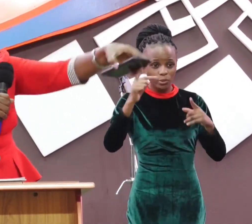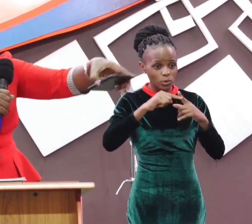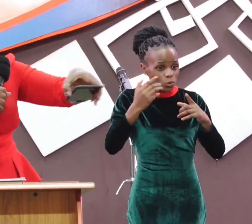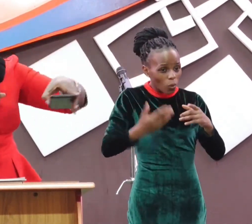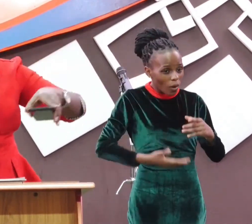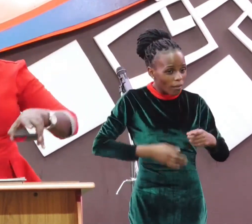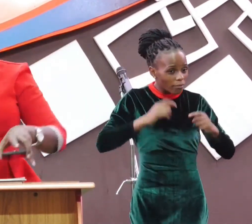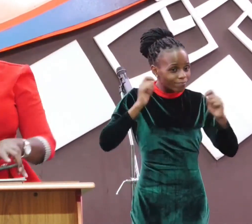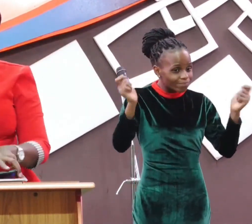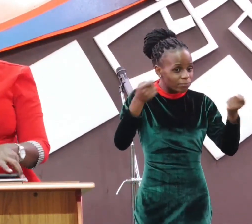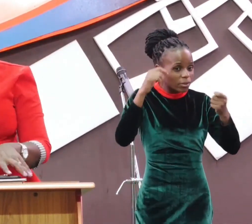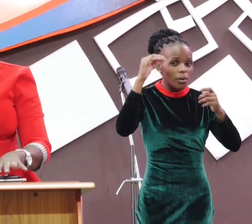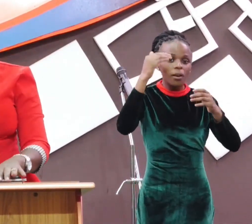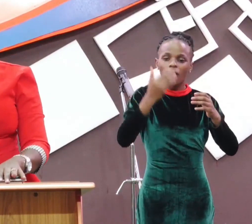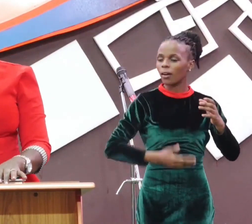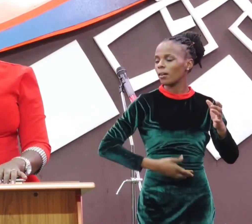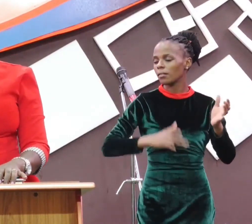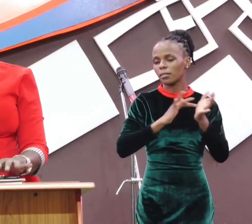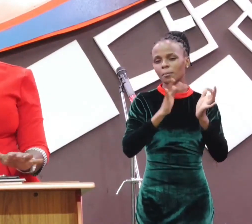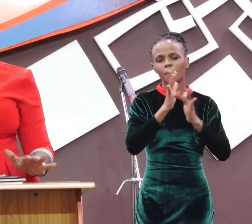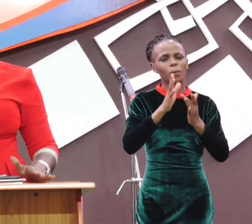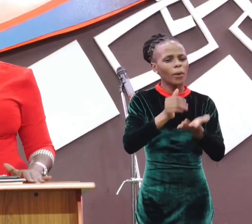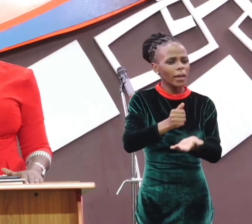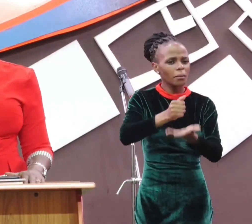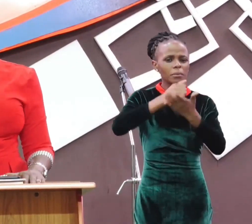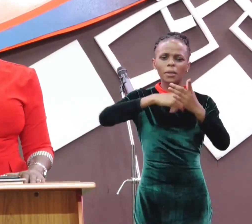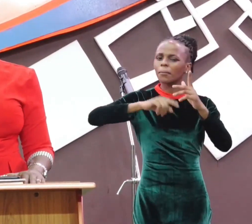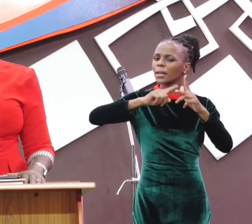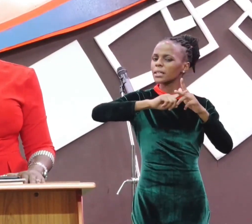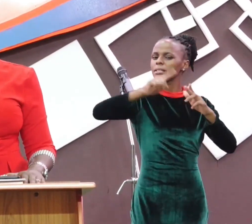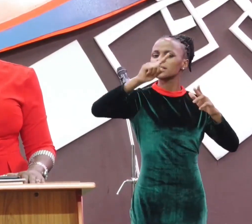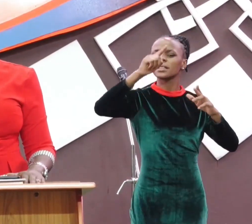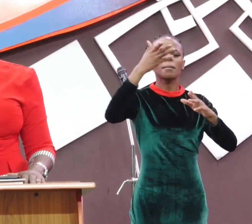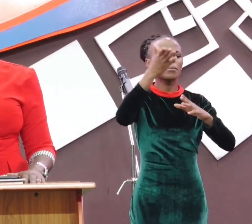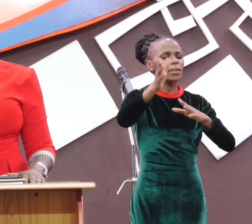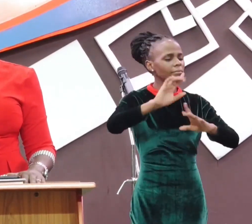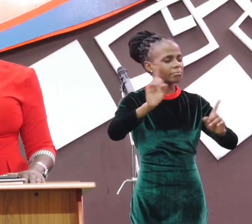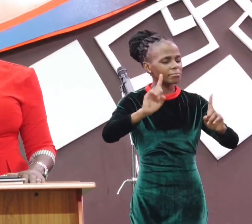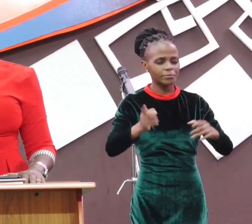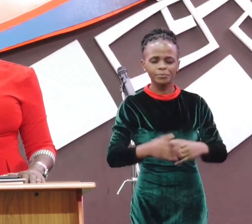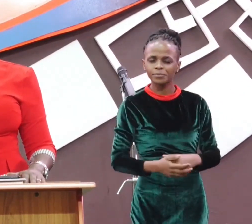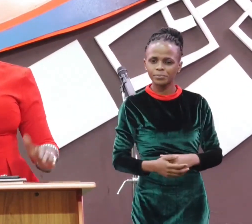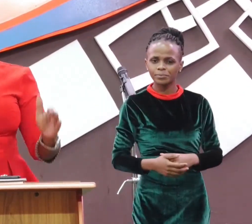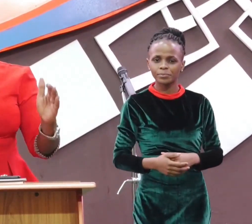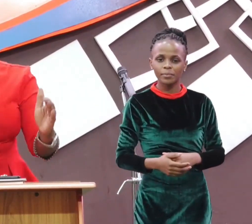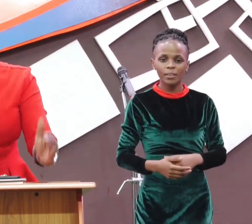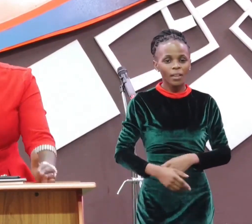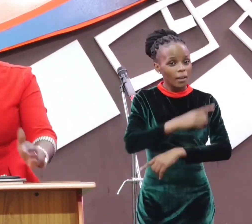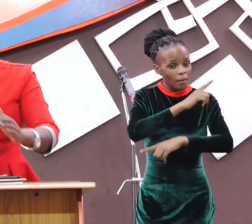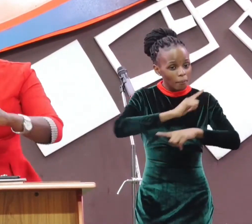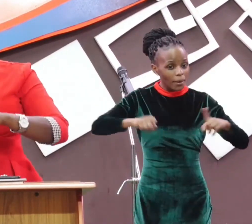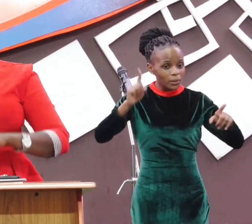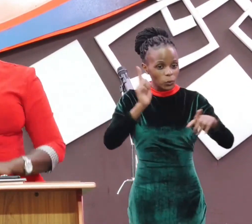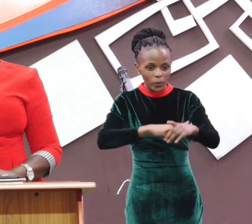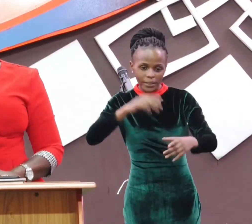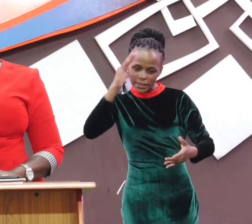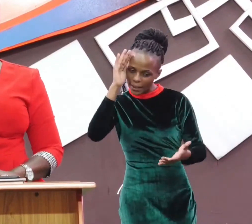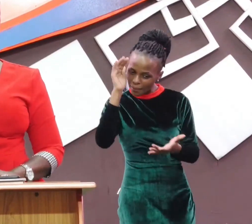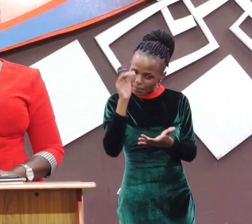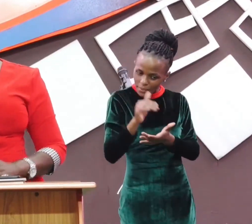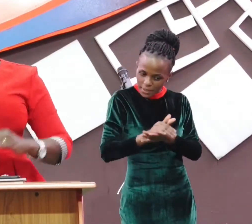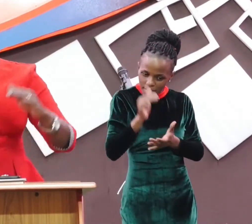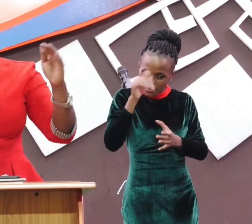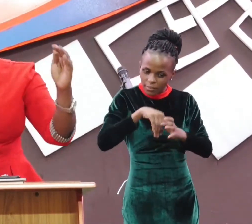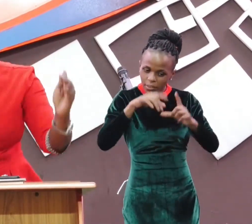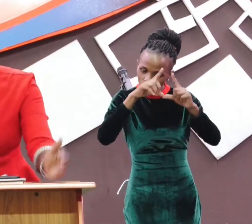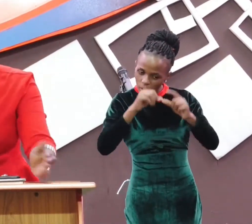kigendo muyisawo wali kugete. But for a sorcerer having the Bible will not make him or her pass by that gate. But did